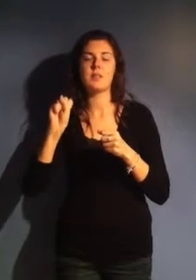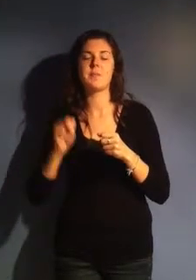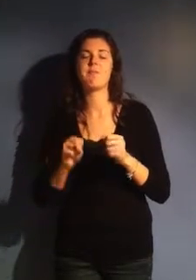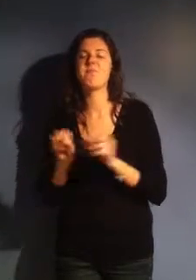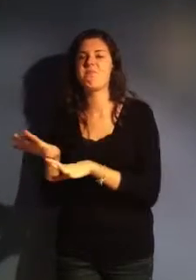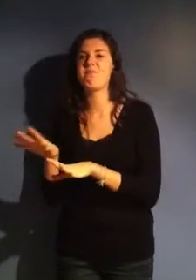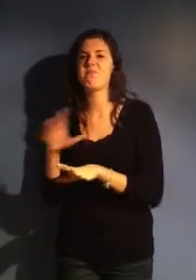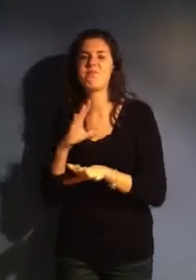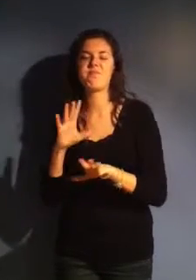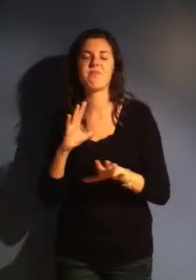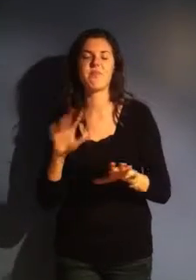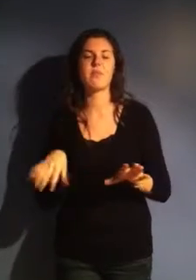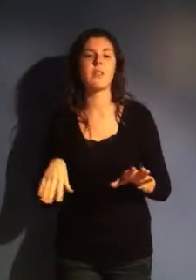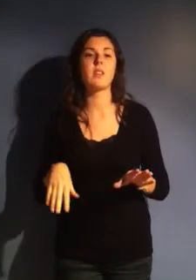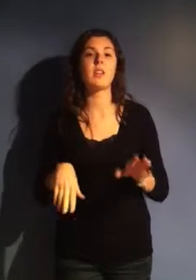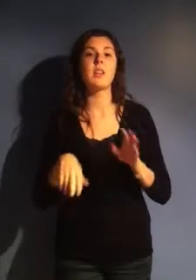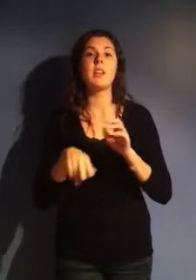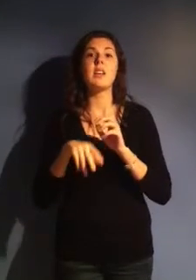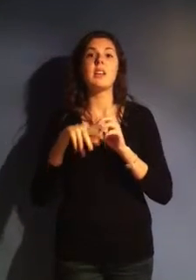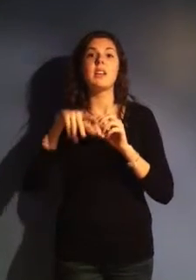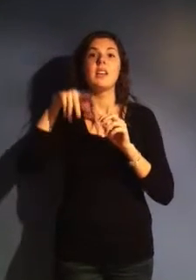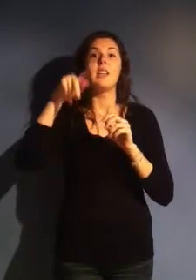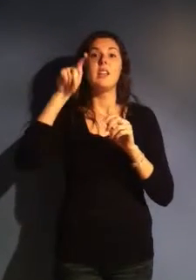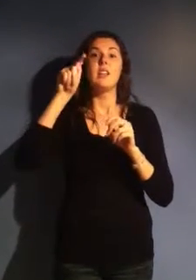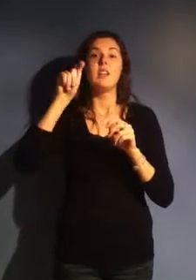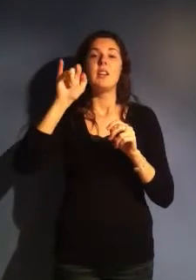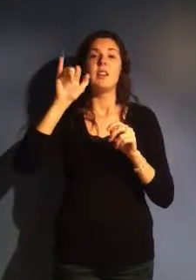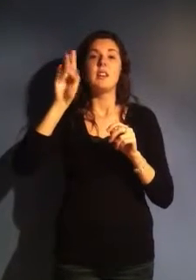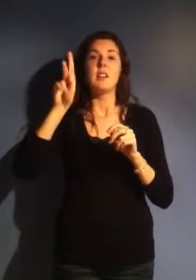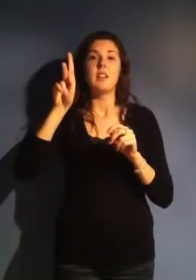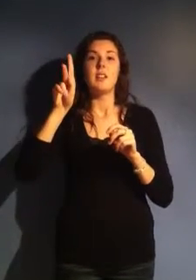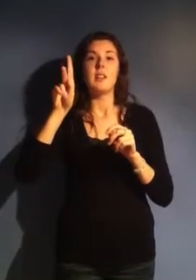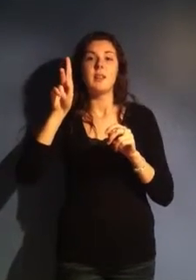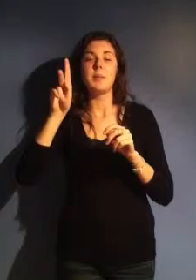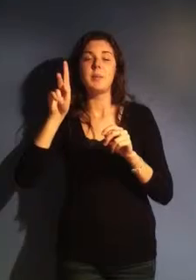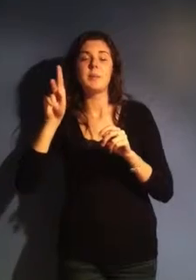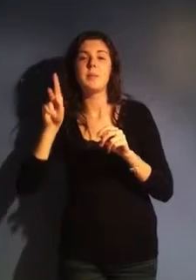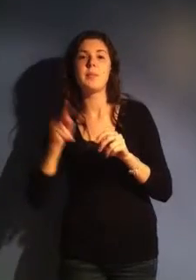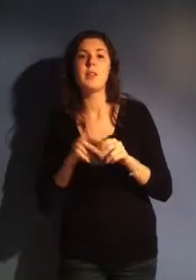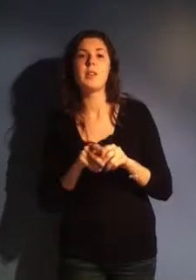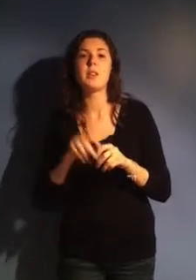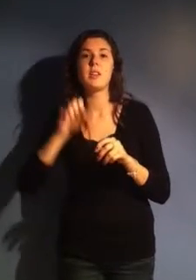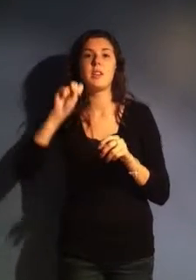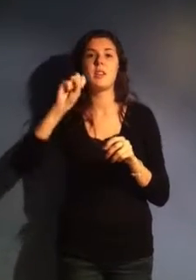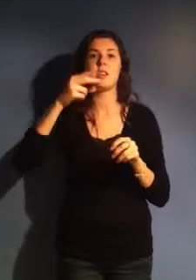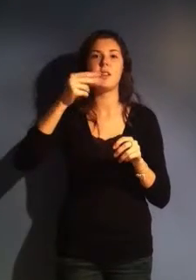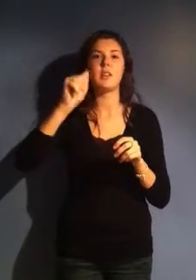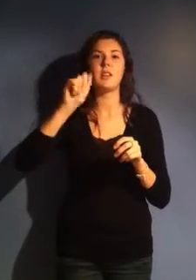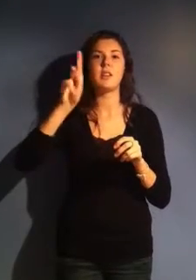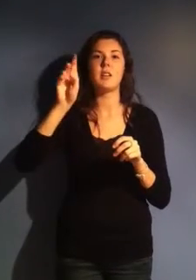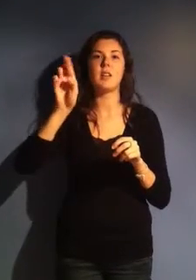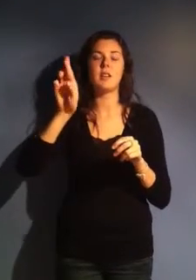shaker room is where my bugs will grow overnight. But when I'm doing a small culture, first of all, you need to turn